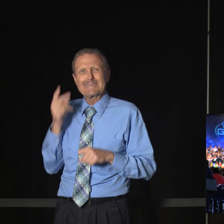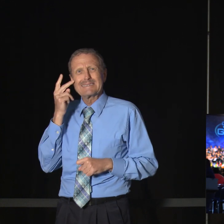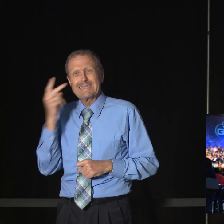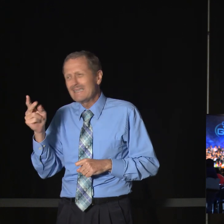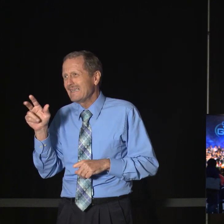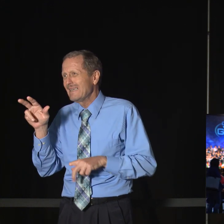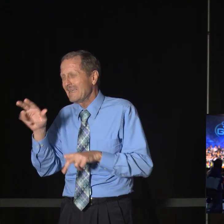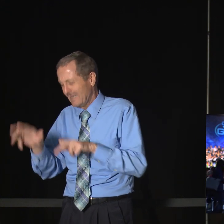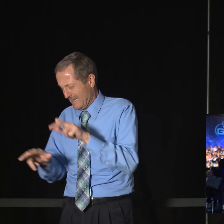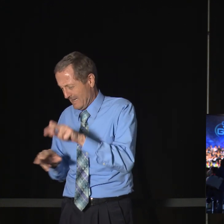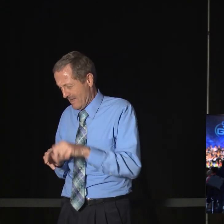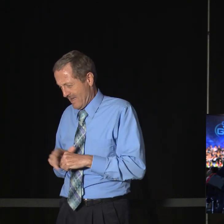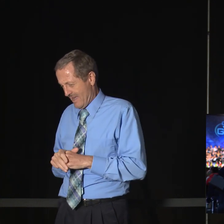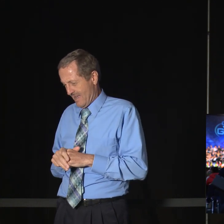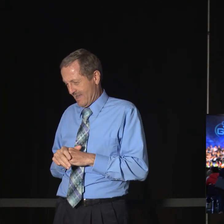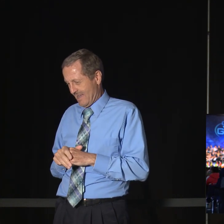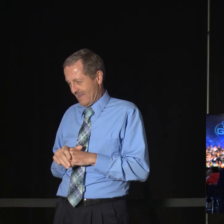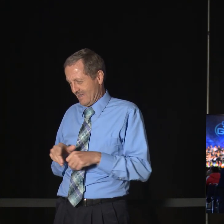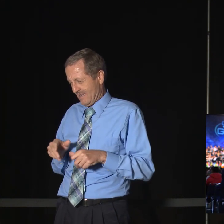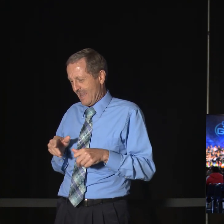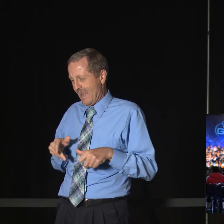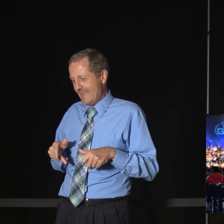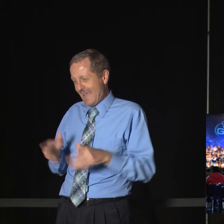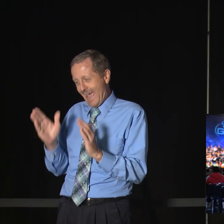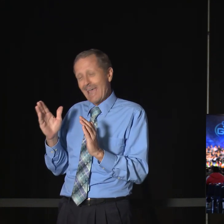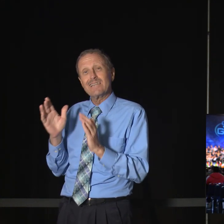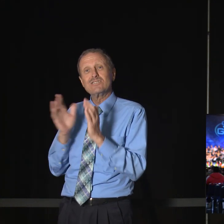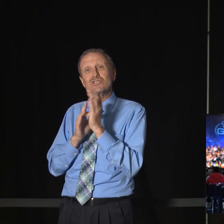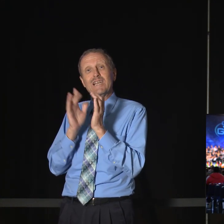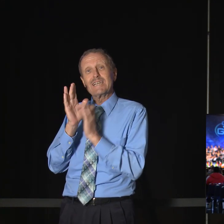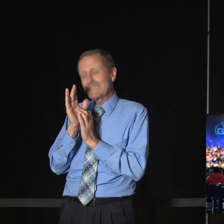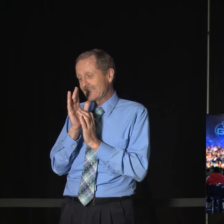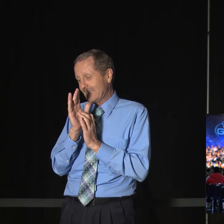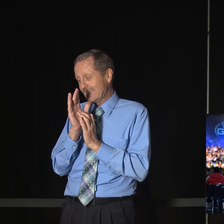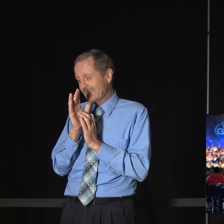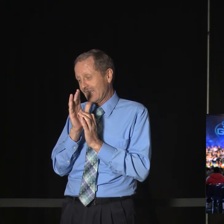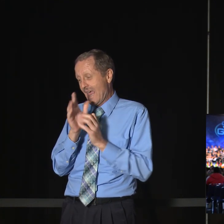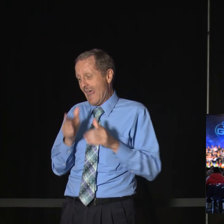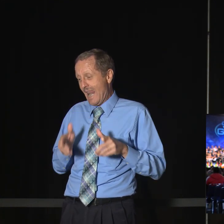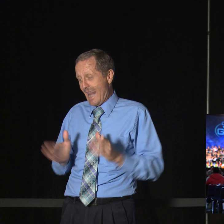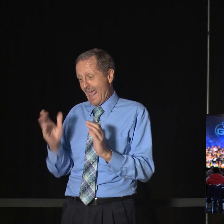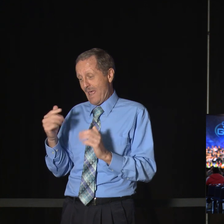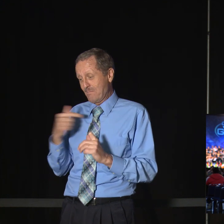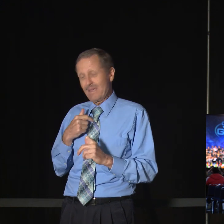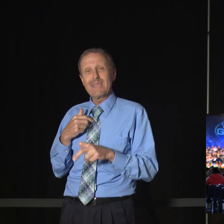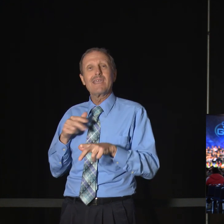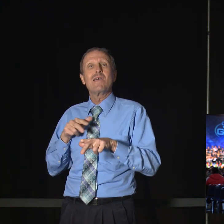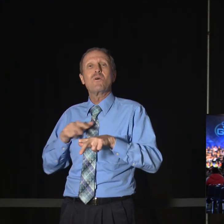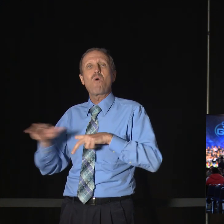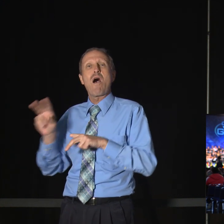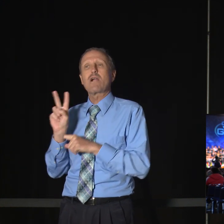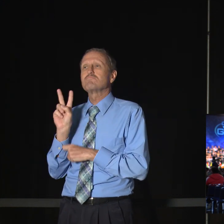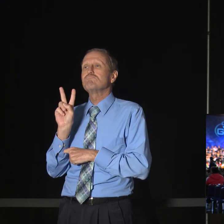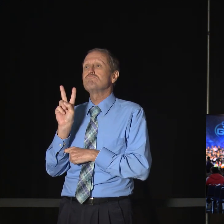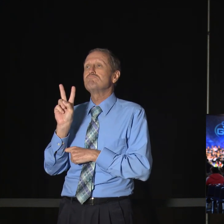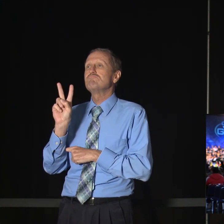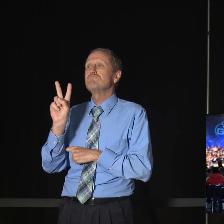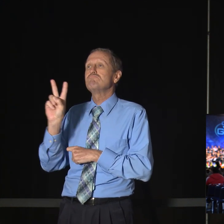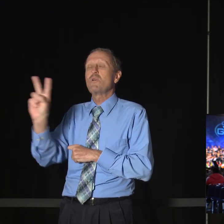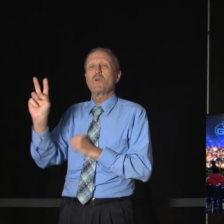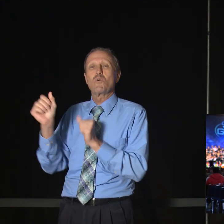up on stage, so I suspect that there's going to be some wonderful singing tonight. Tell us about that. That's right. We have the GYC choir under the direction